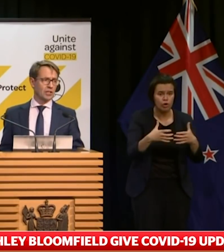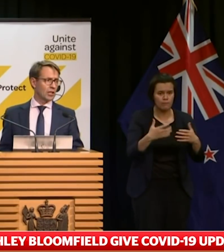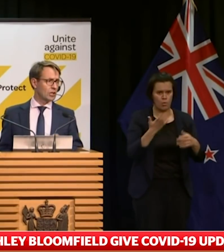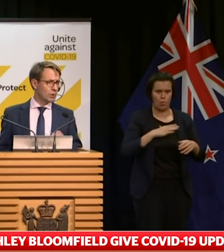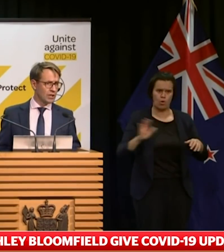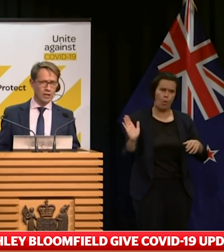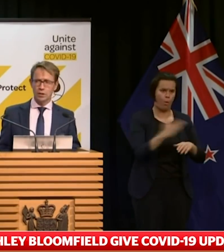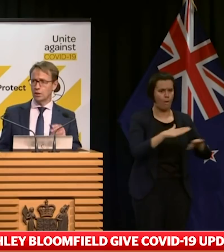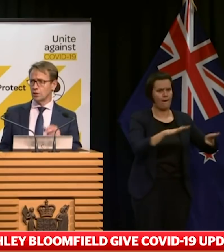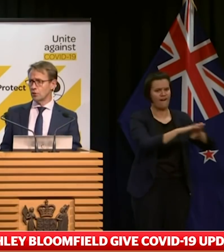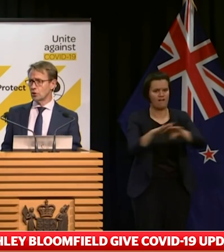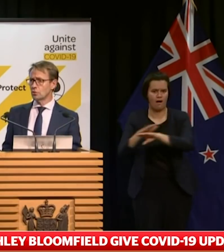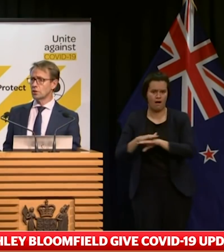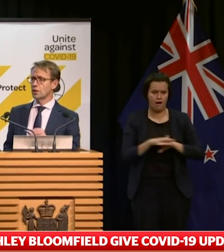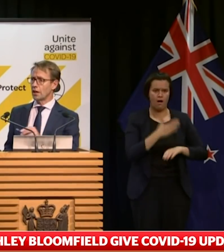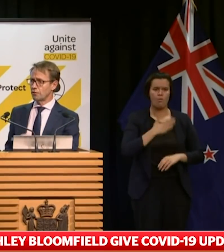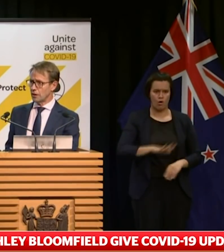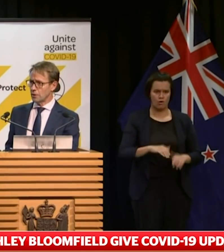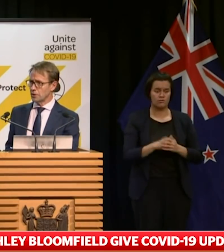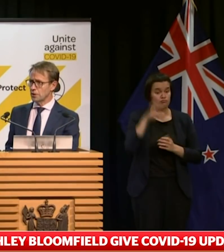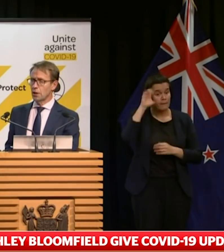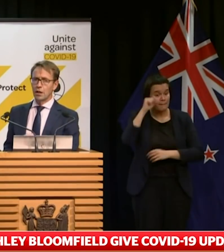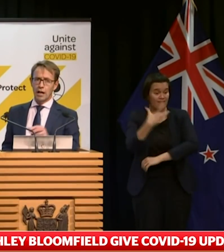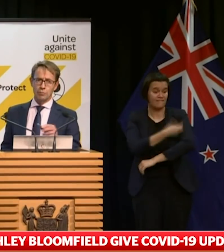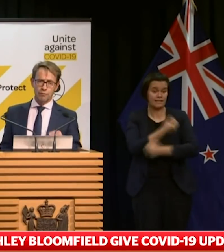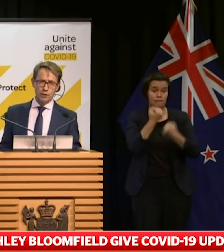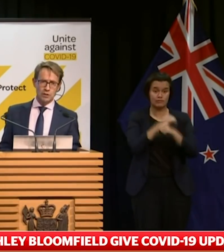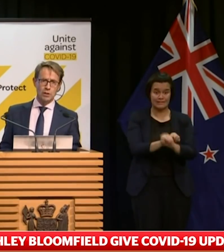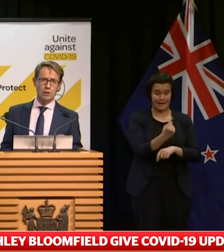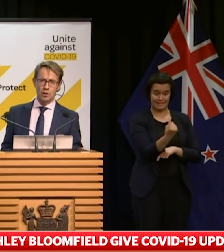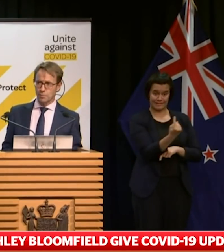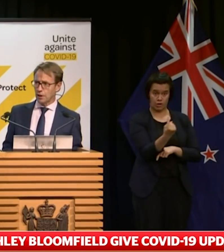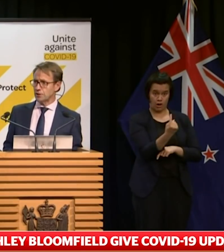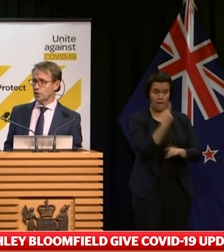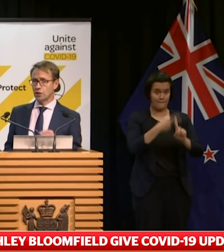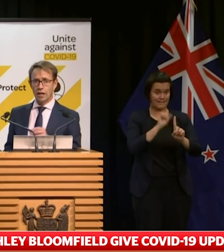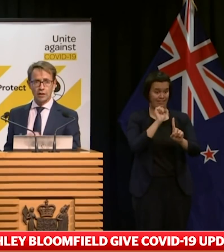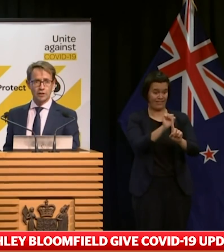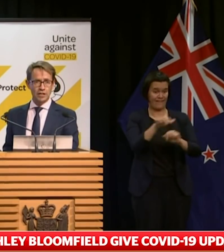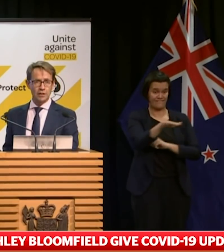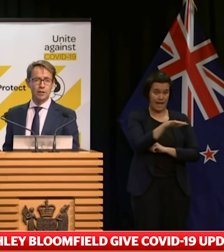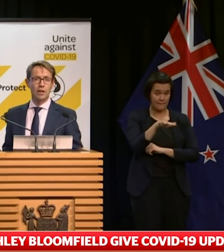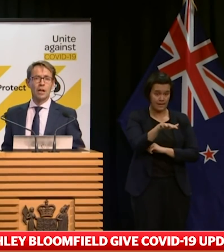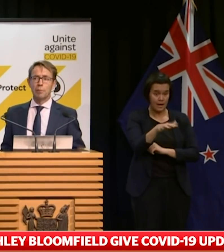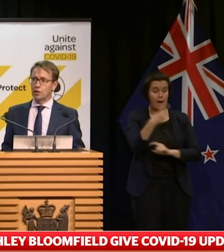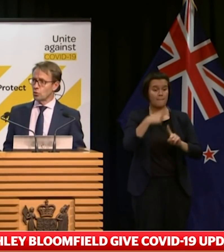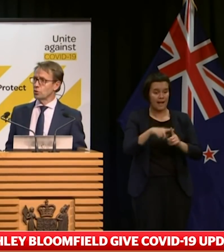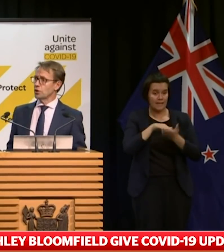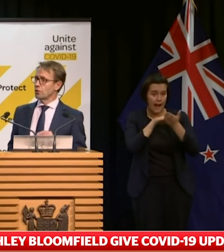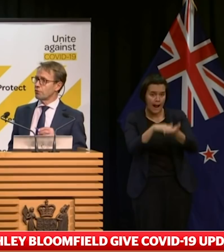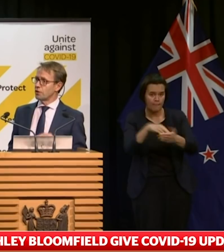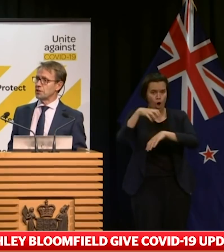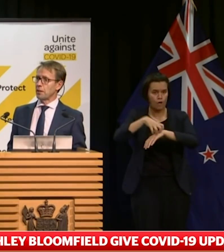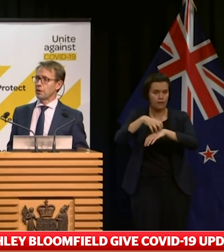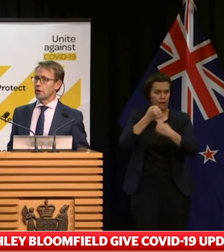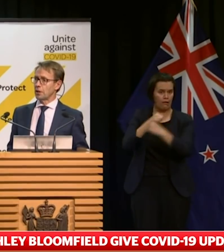does vaccination protect individuals and families and prevent hospitalisation and death, but it